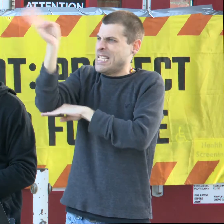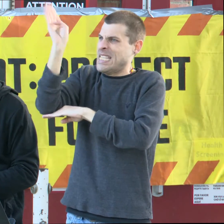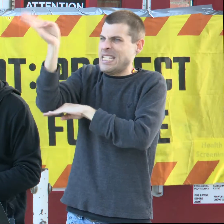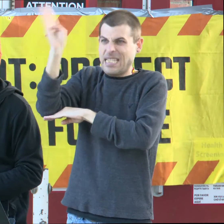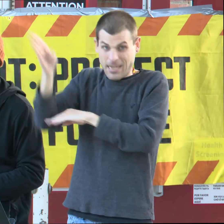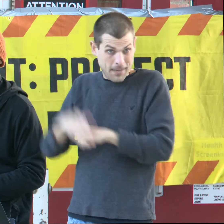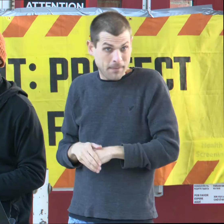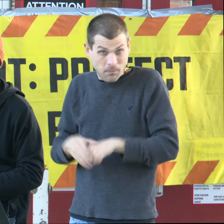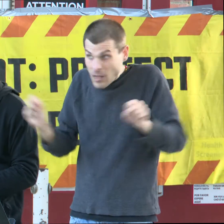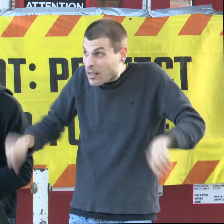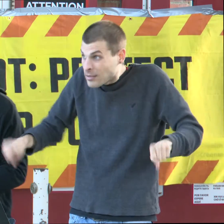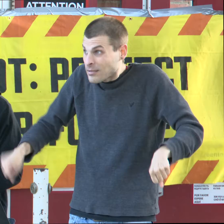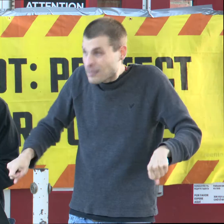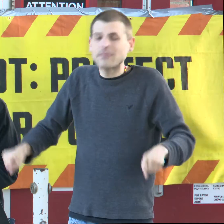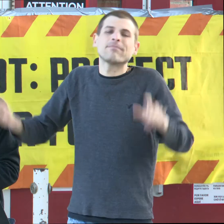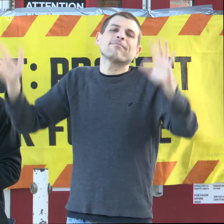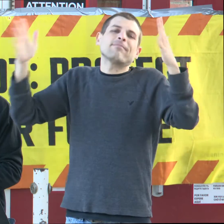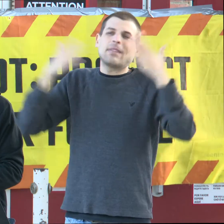Thank you.